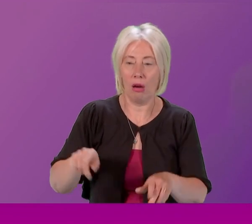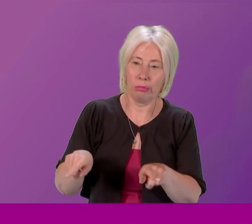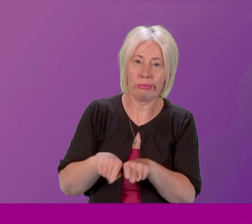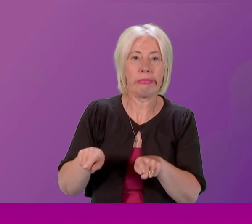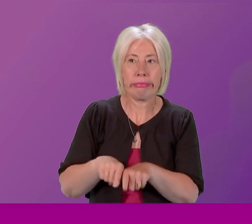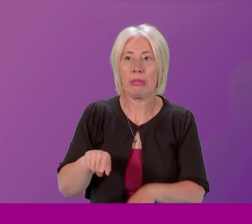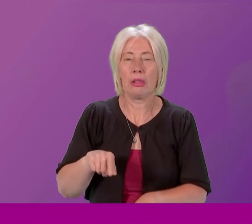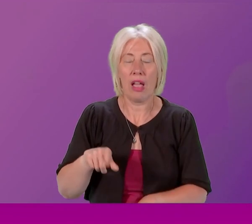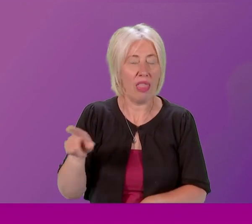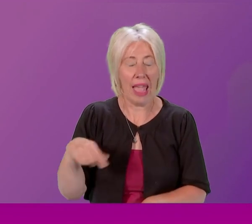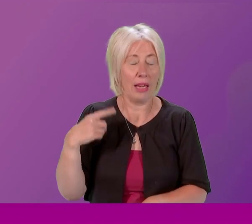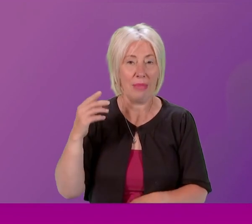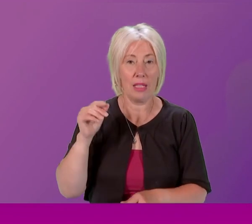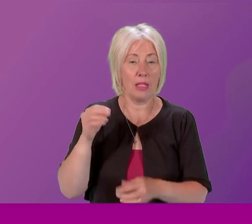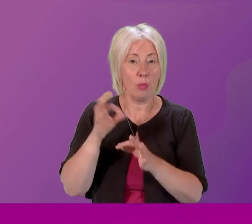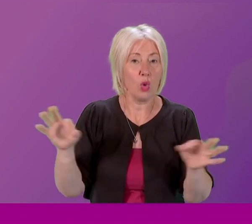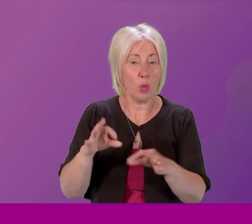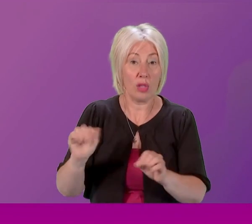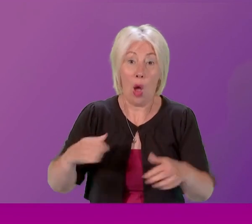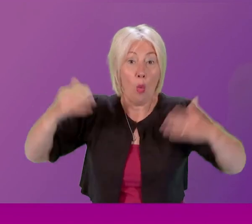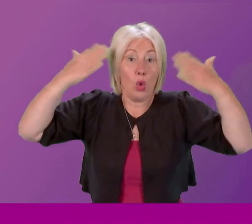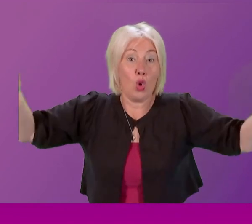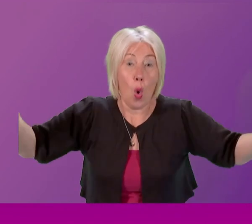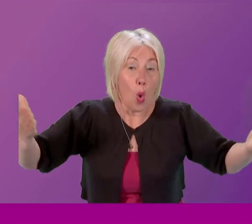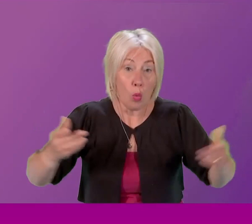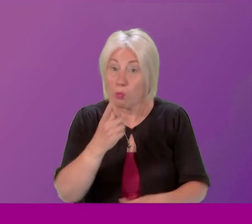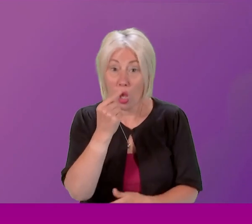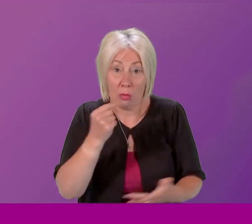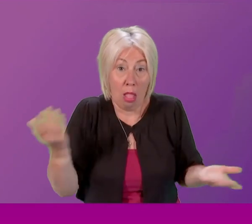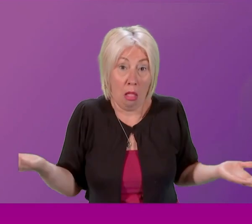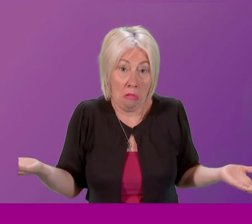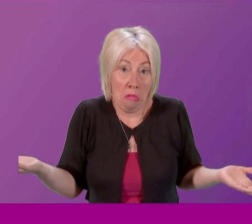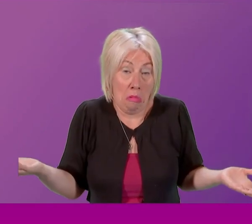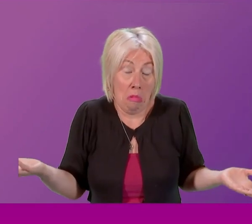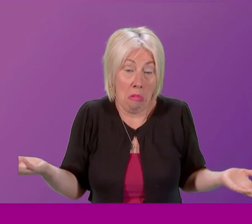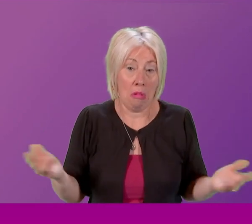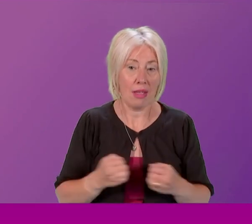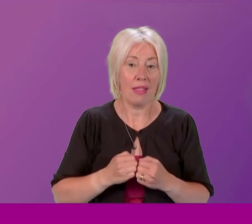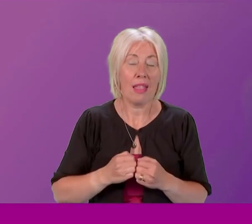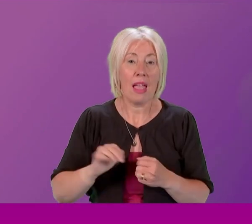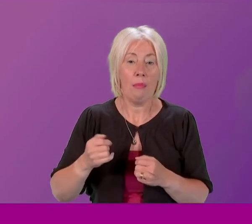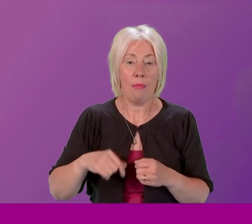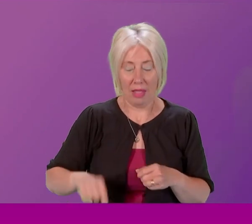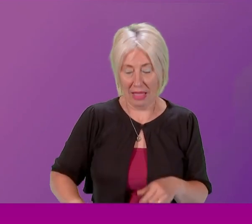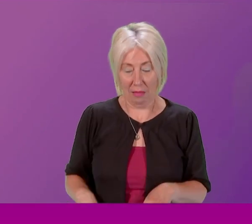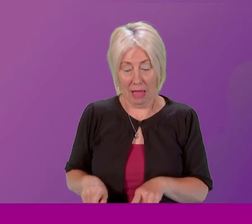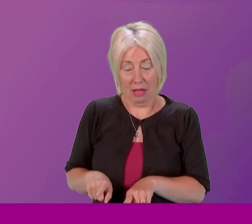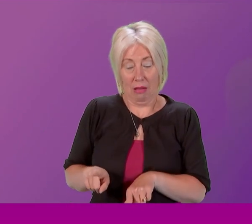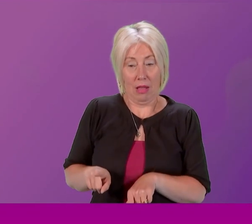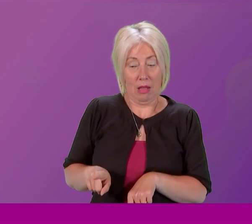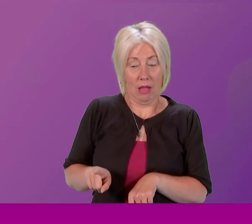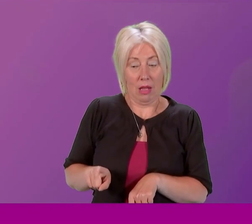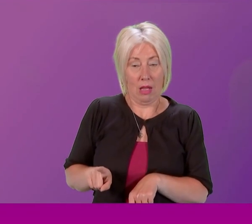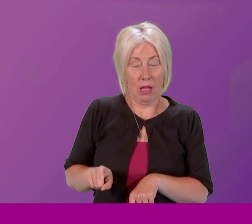or whatever? We don't know, but it's all possible, actually. You know, might just moving my big toe trigger